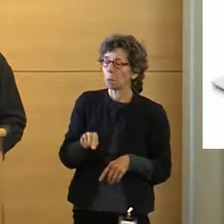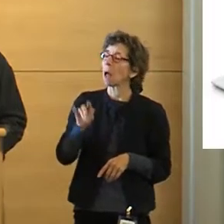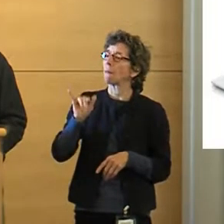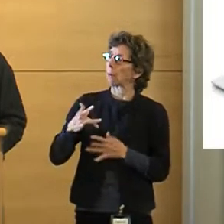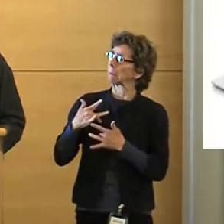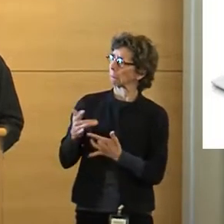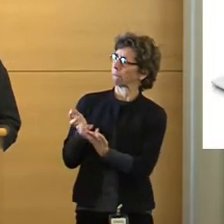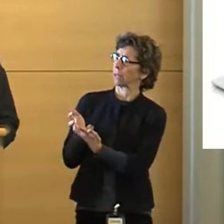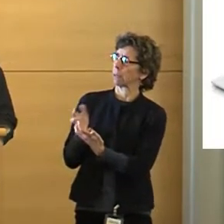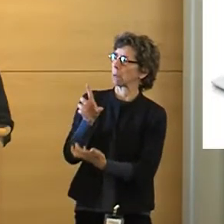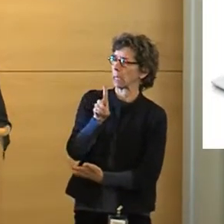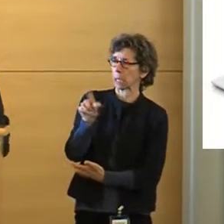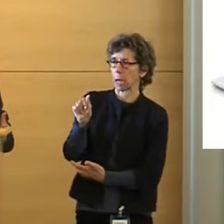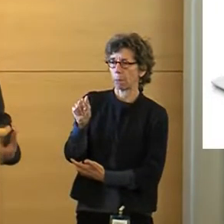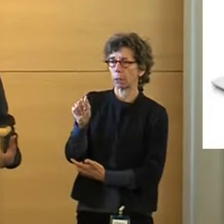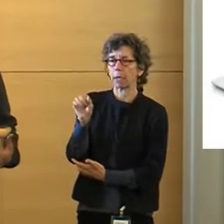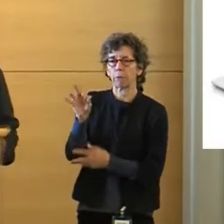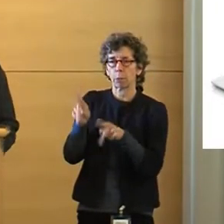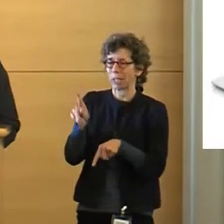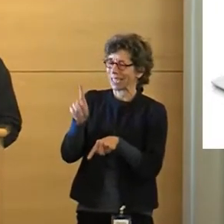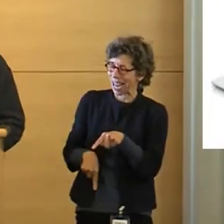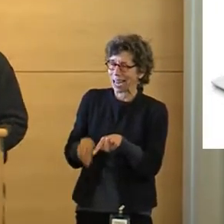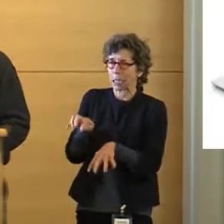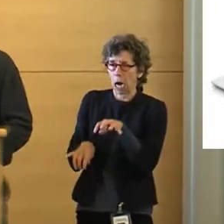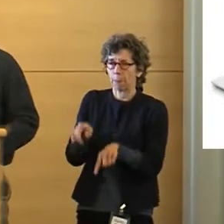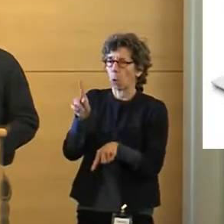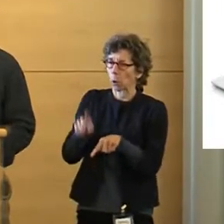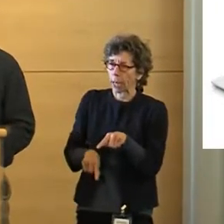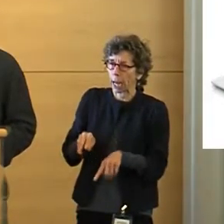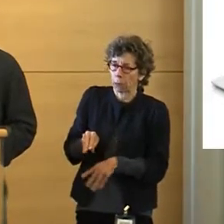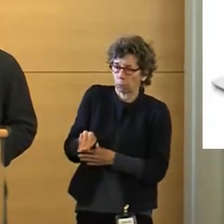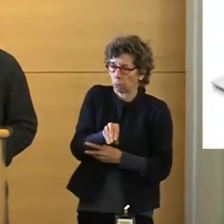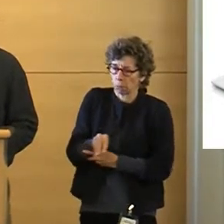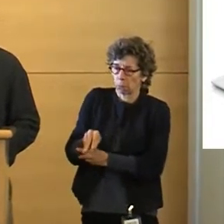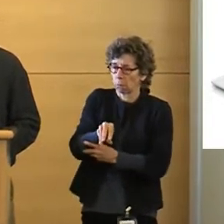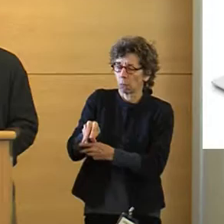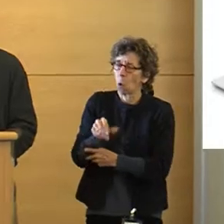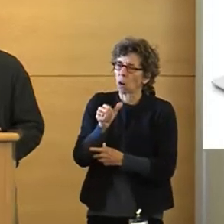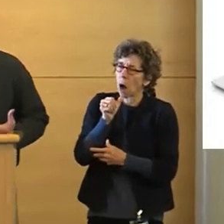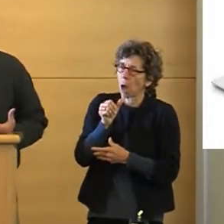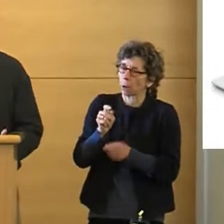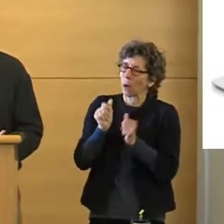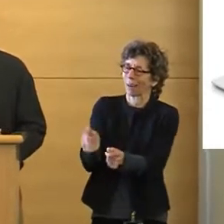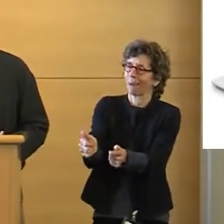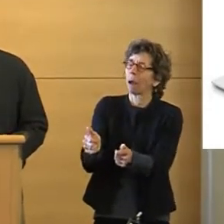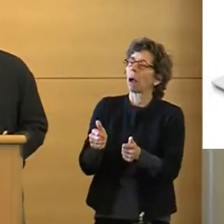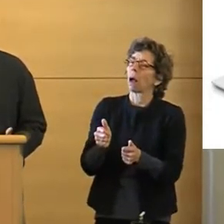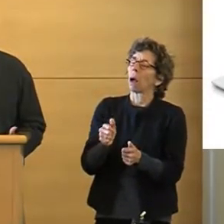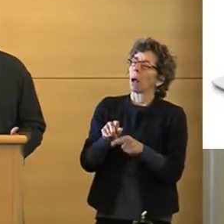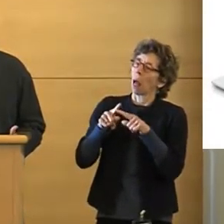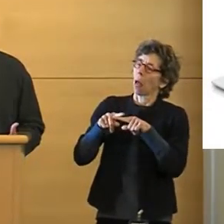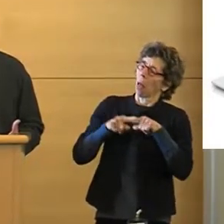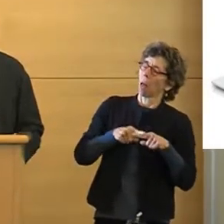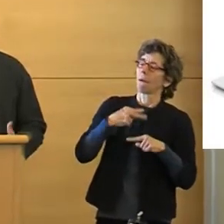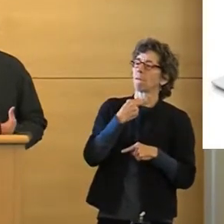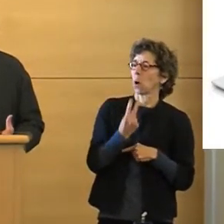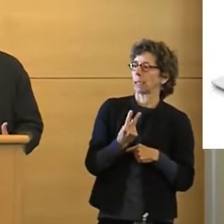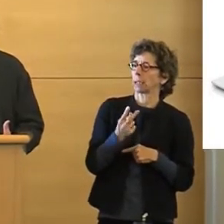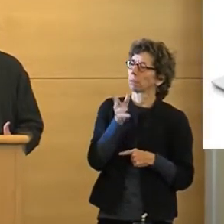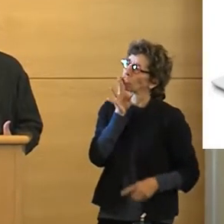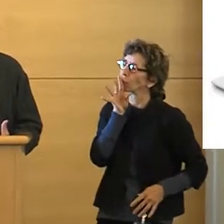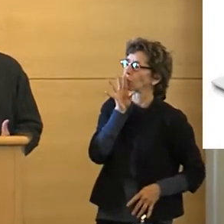So, you know, voice input as opposed to using the keyboard, using a mouse. And here again,